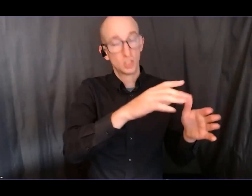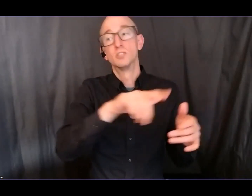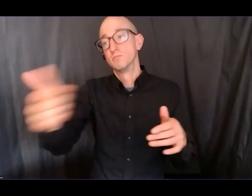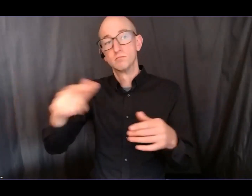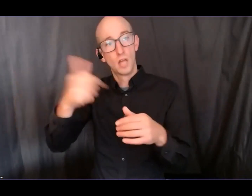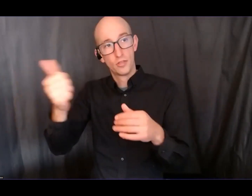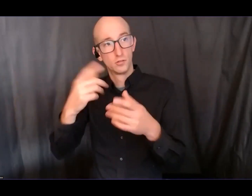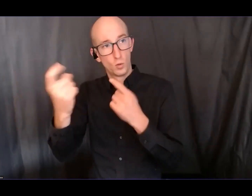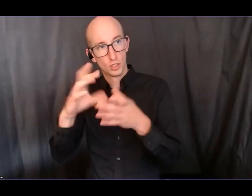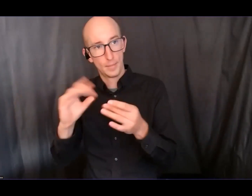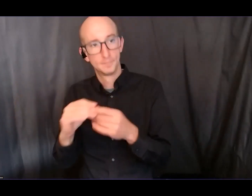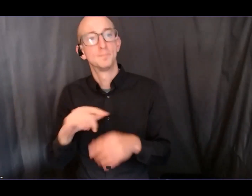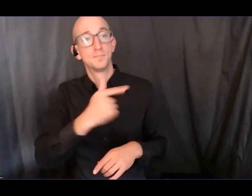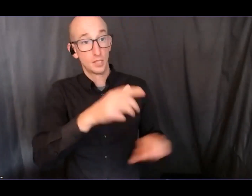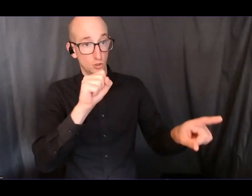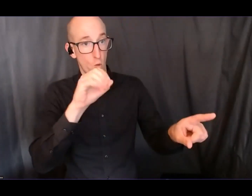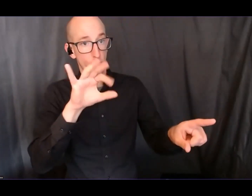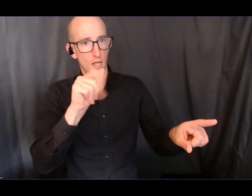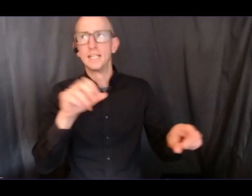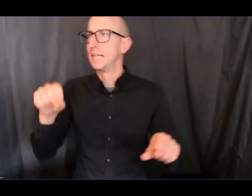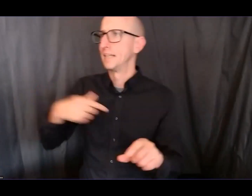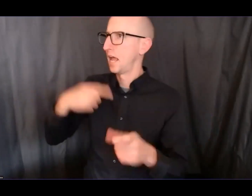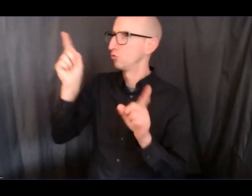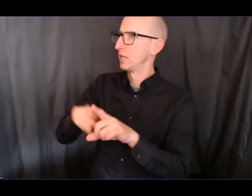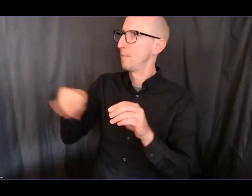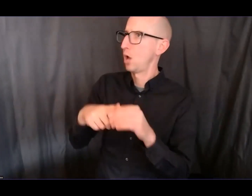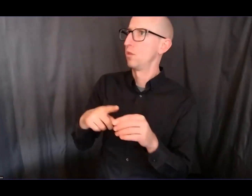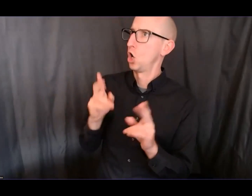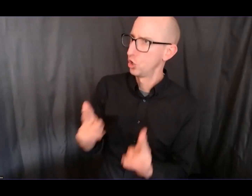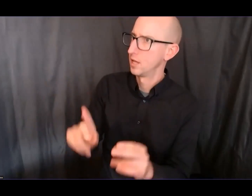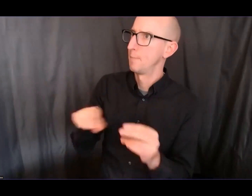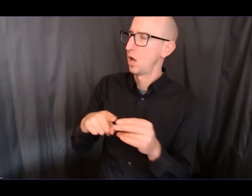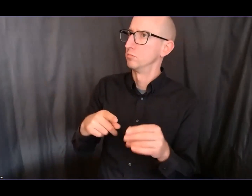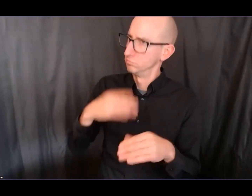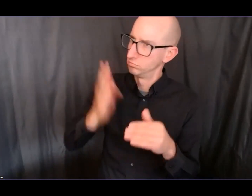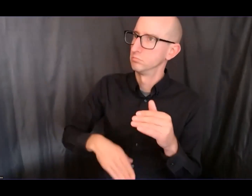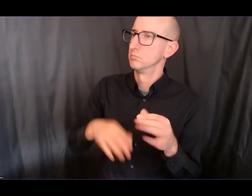agree on the urgency around the EJ definition. I think